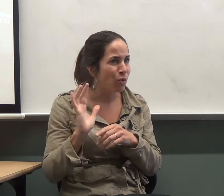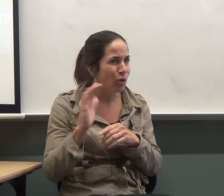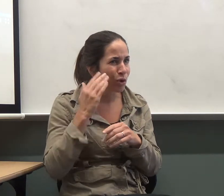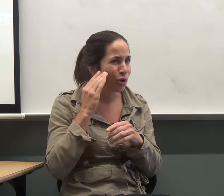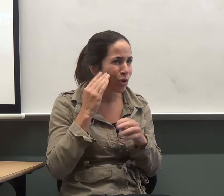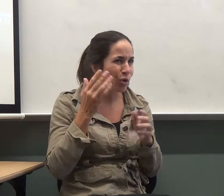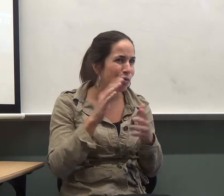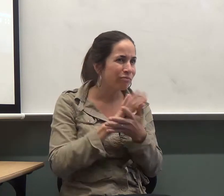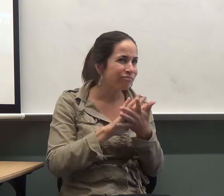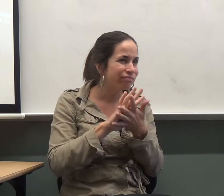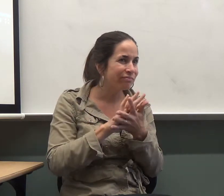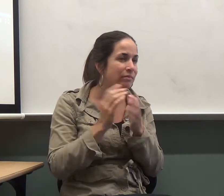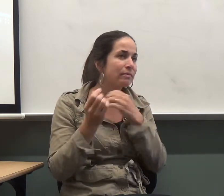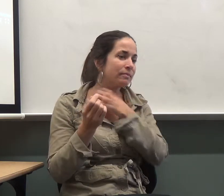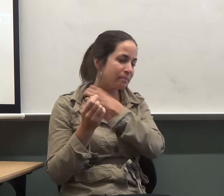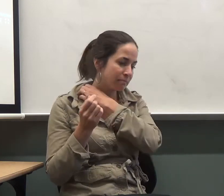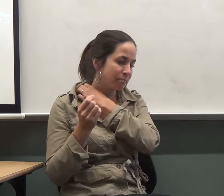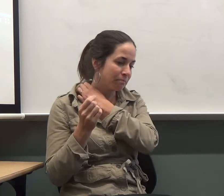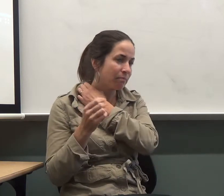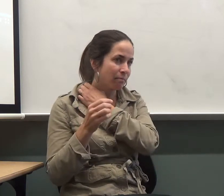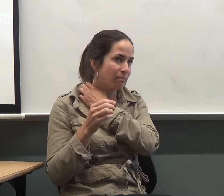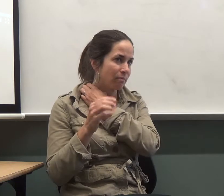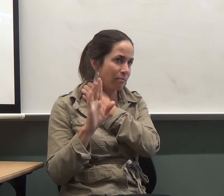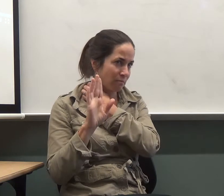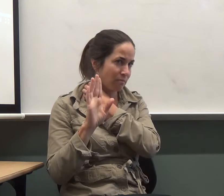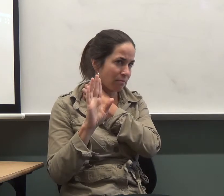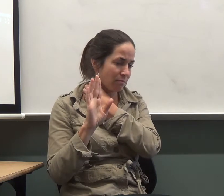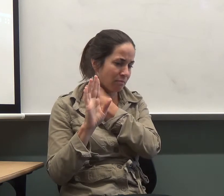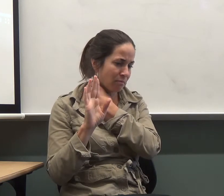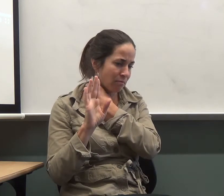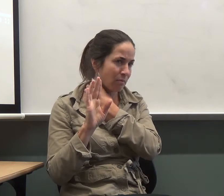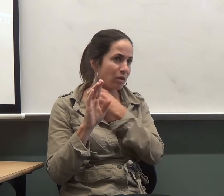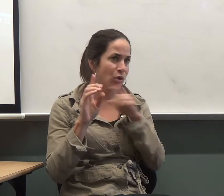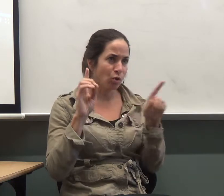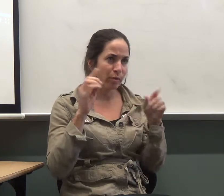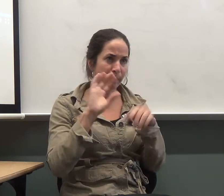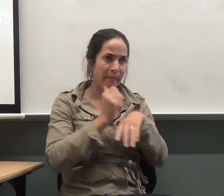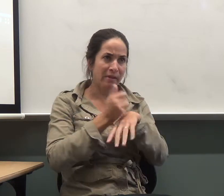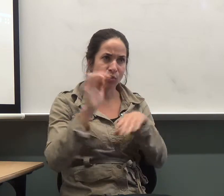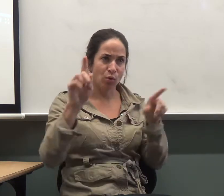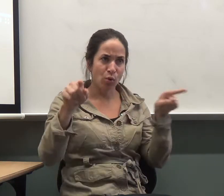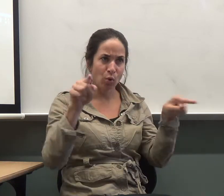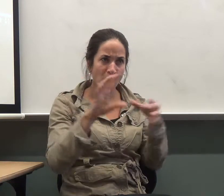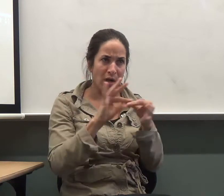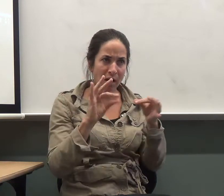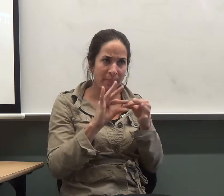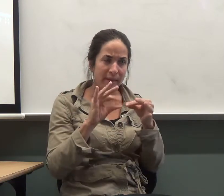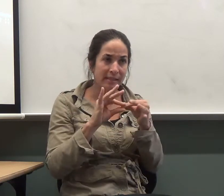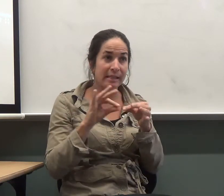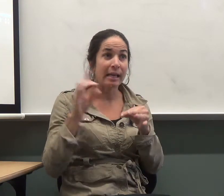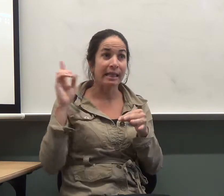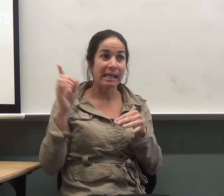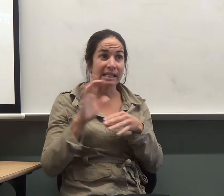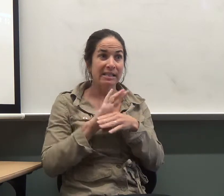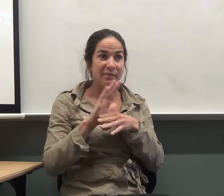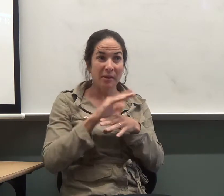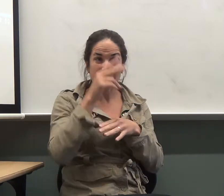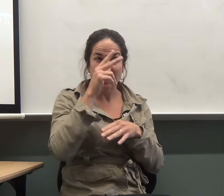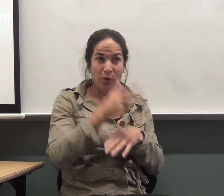you think, so here's what I would say based on what you guys both just said, is that this film is so bad that we can't determine whether it's